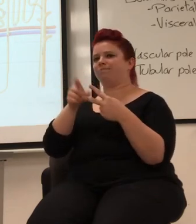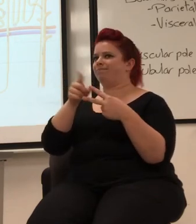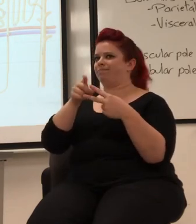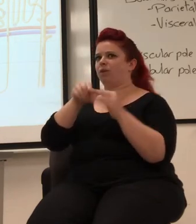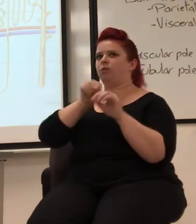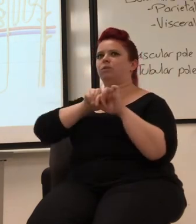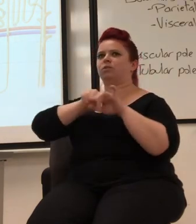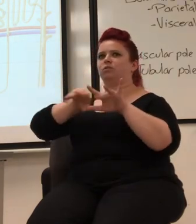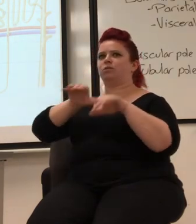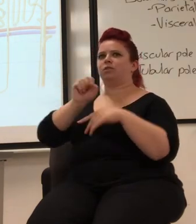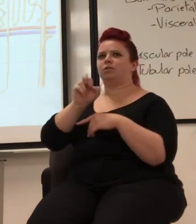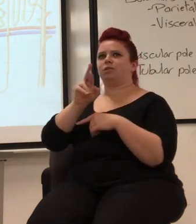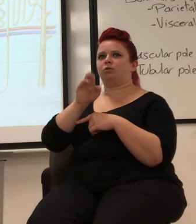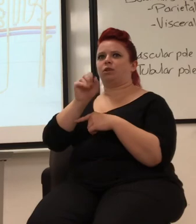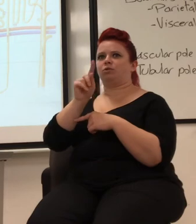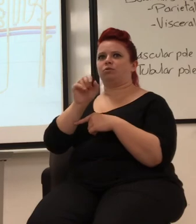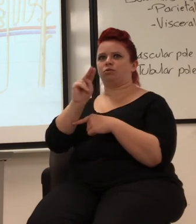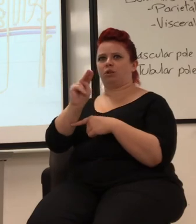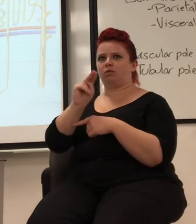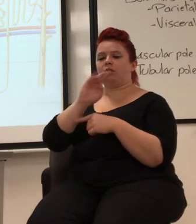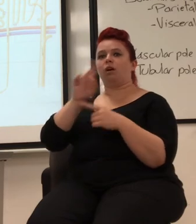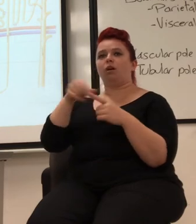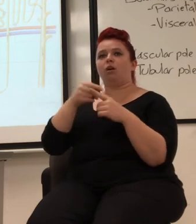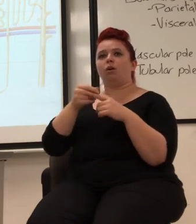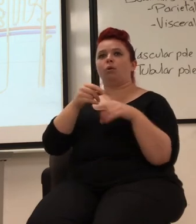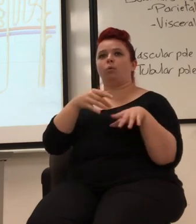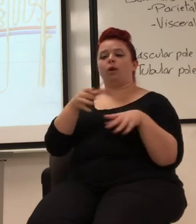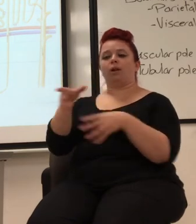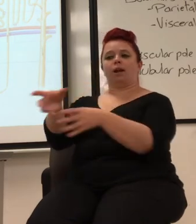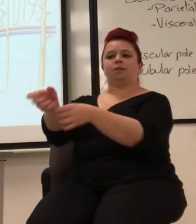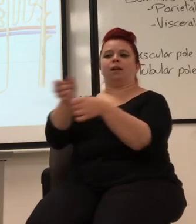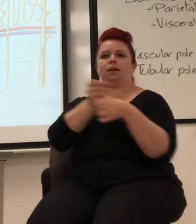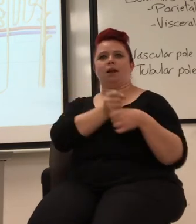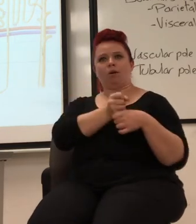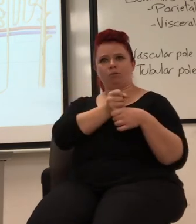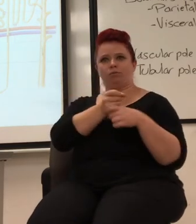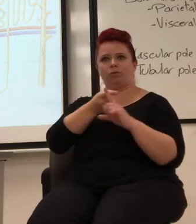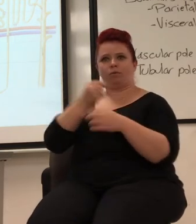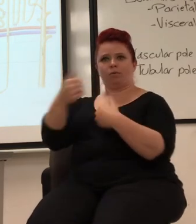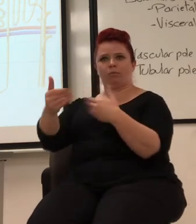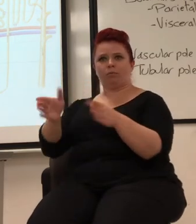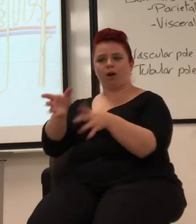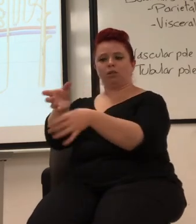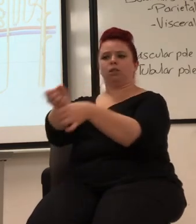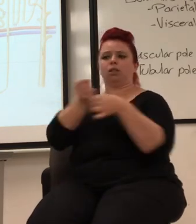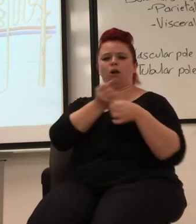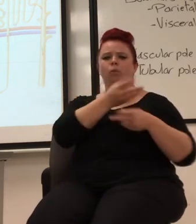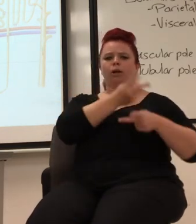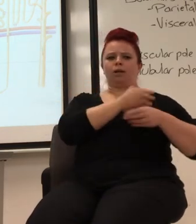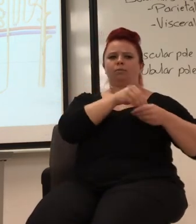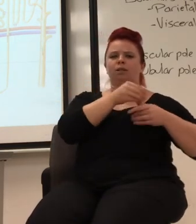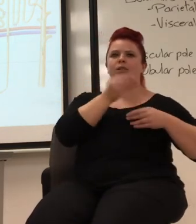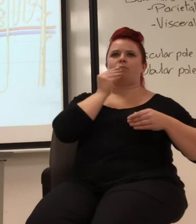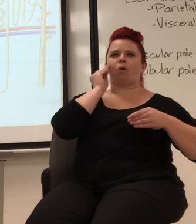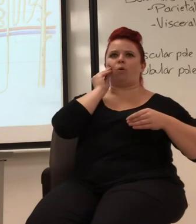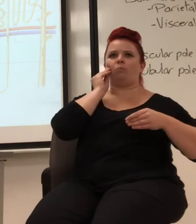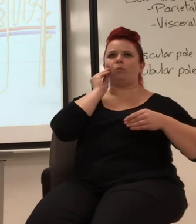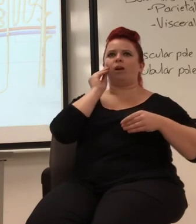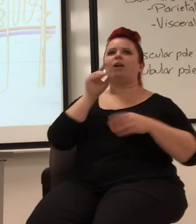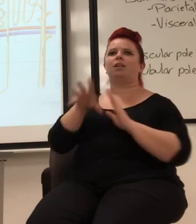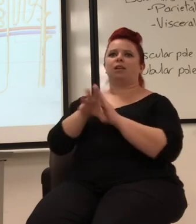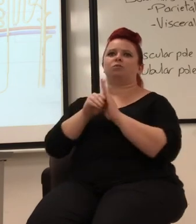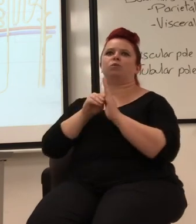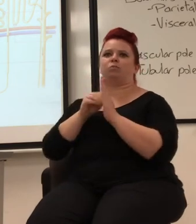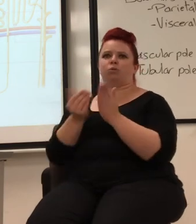secretion. When I take it out of the box, I want to keep it in my house. It's reabsorption. Yeah. Now what happens when I finally put it in my